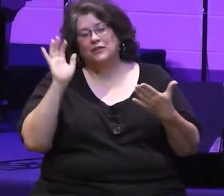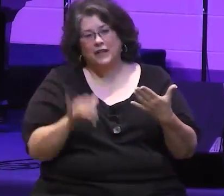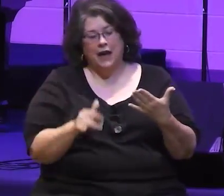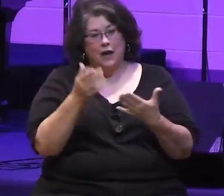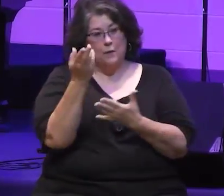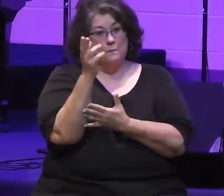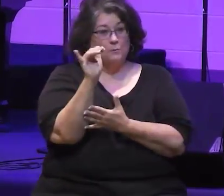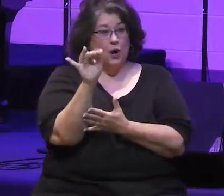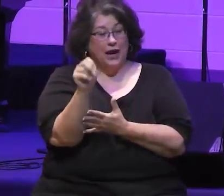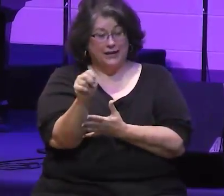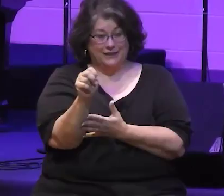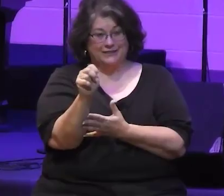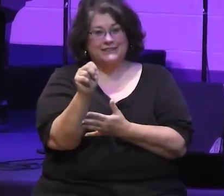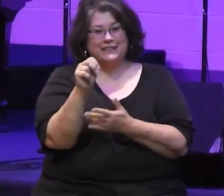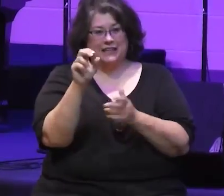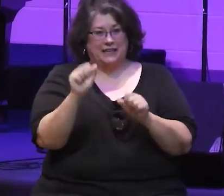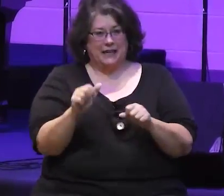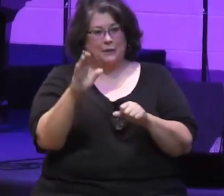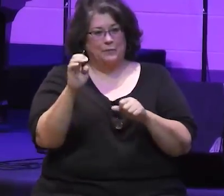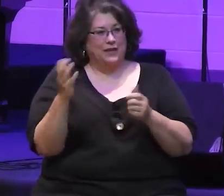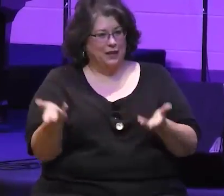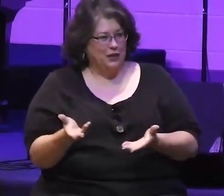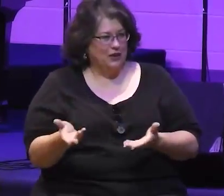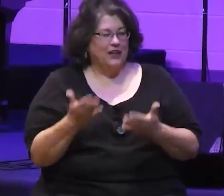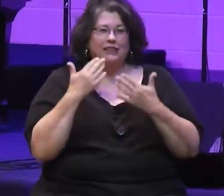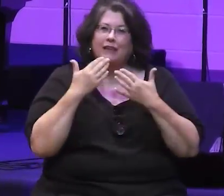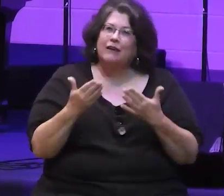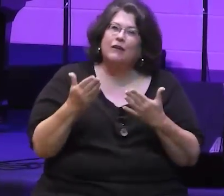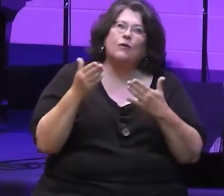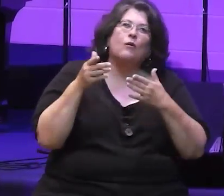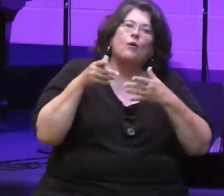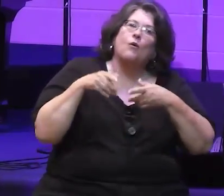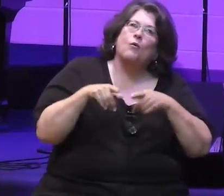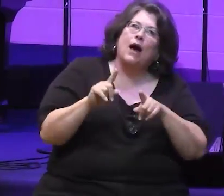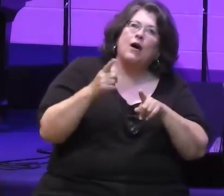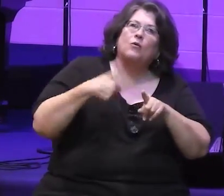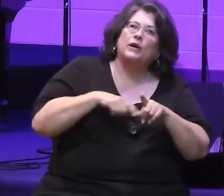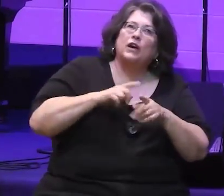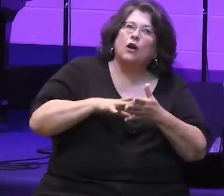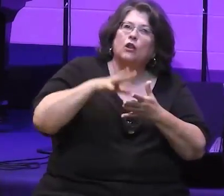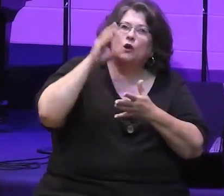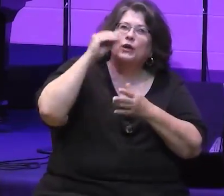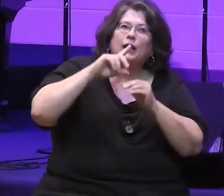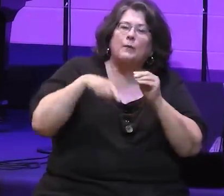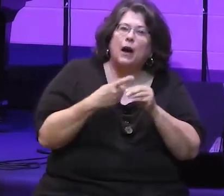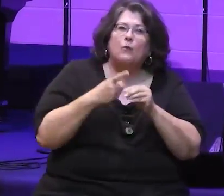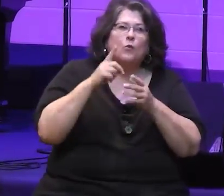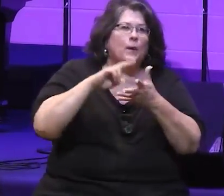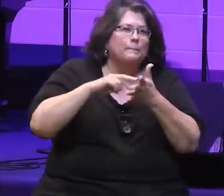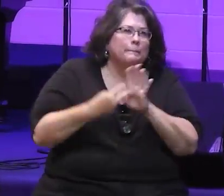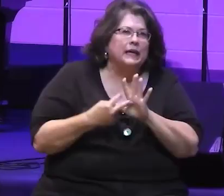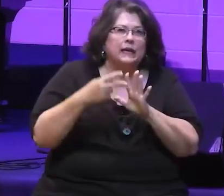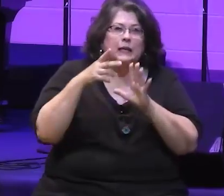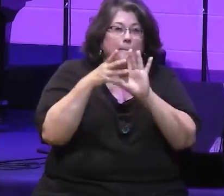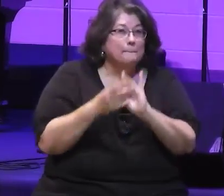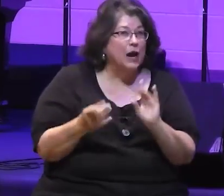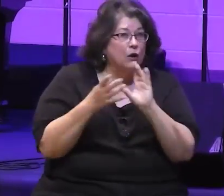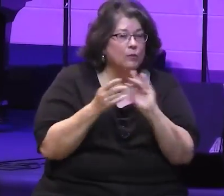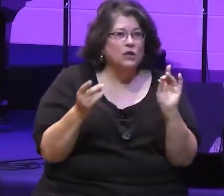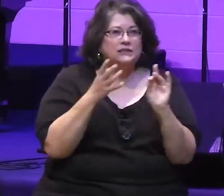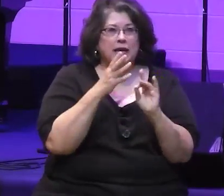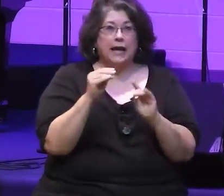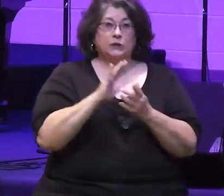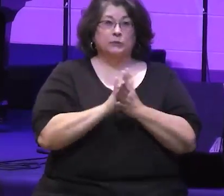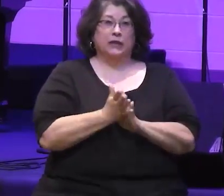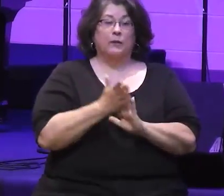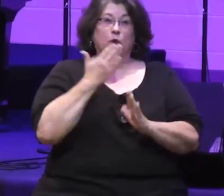Thank you as we've been going through the parables, as we've been learning what it is to be good soil, to be receptive to your word. And so as